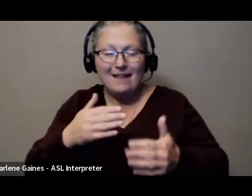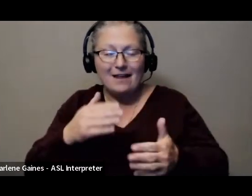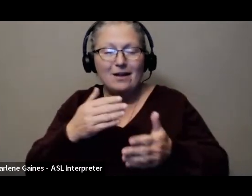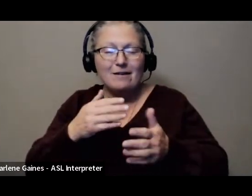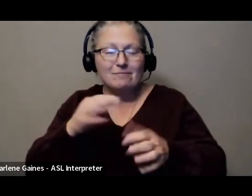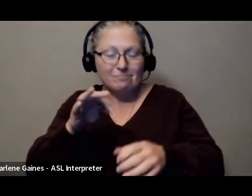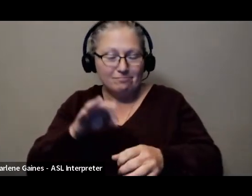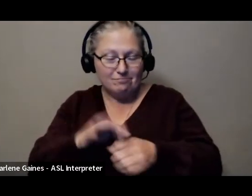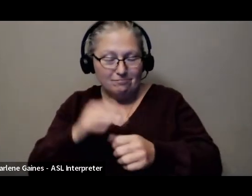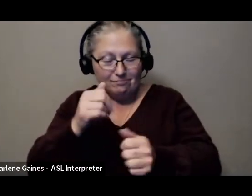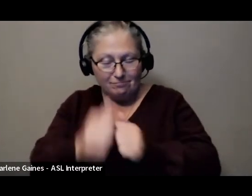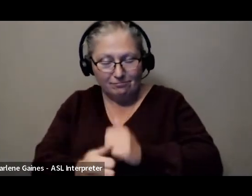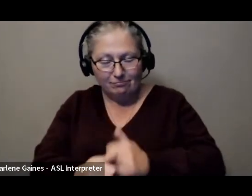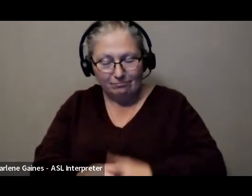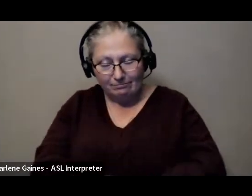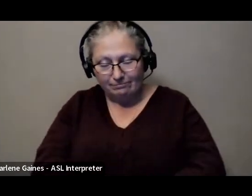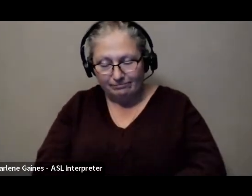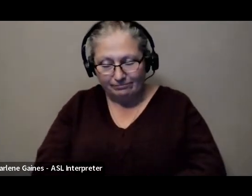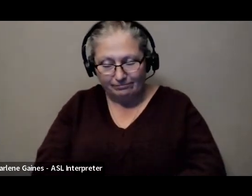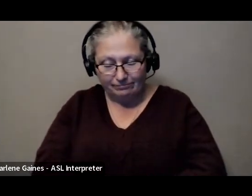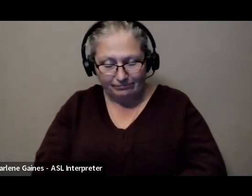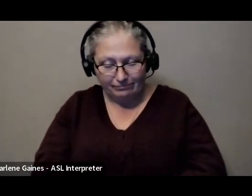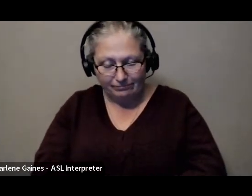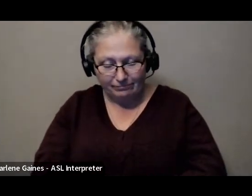Motion carries.